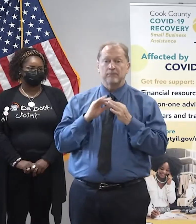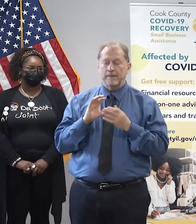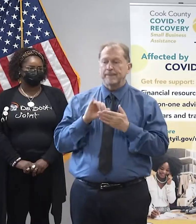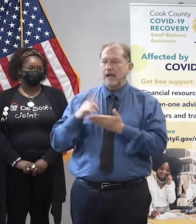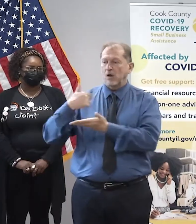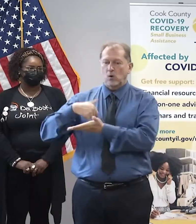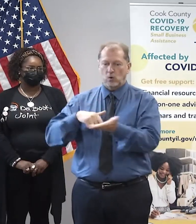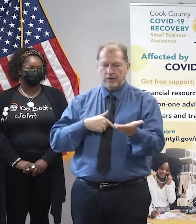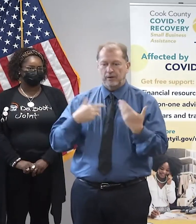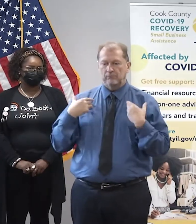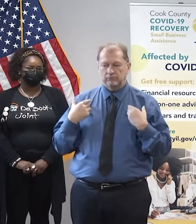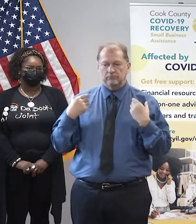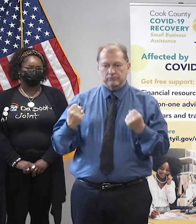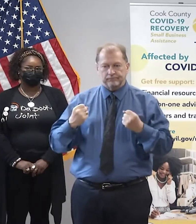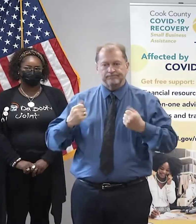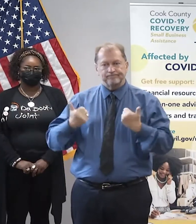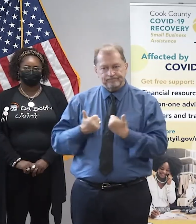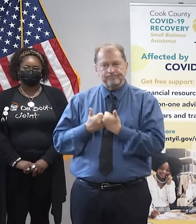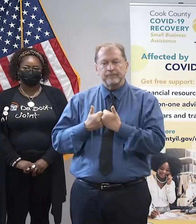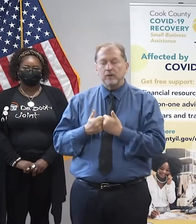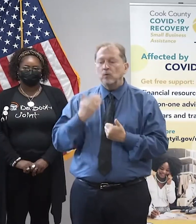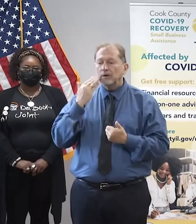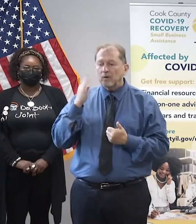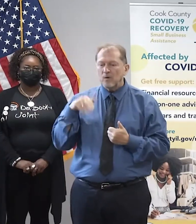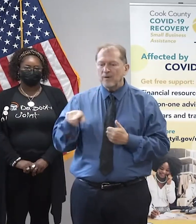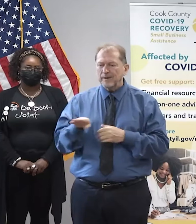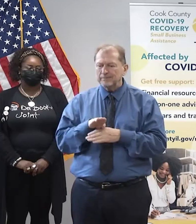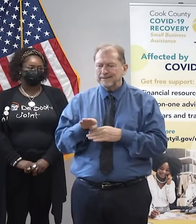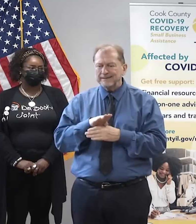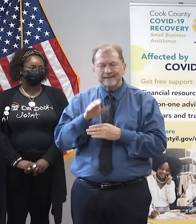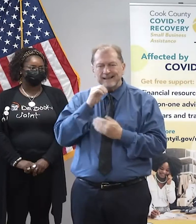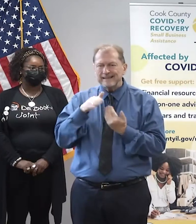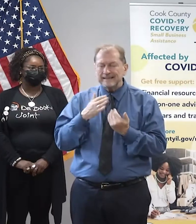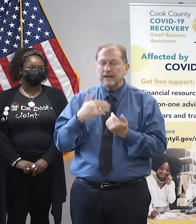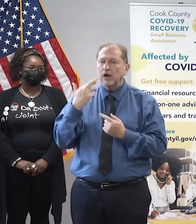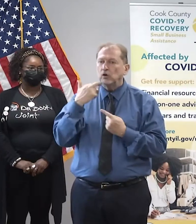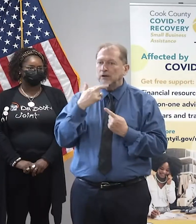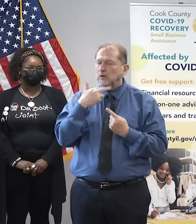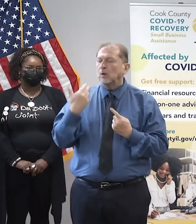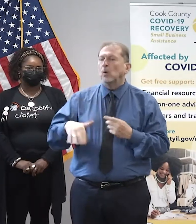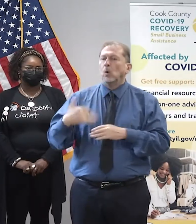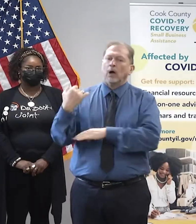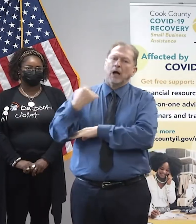also step up. We know that our businesses suffered, especially our restaurants and